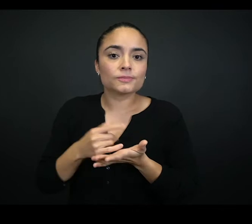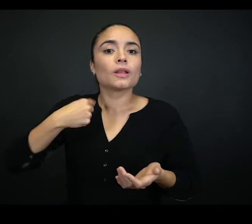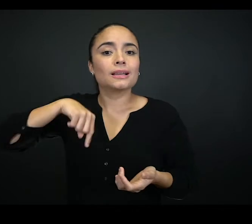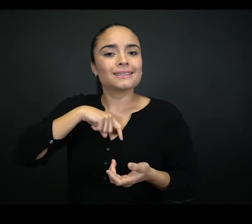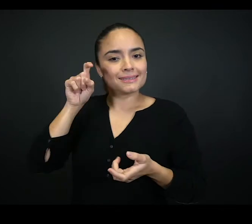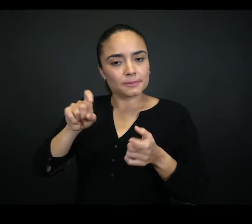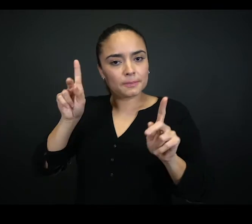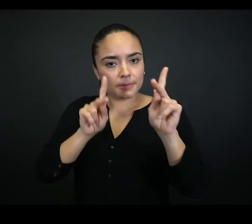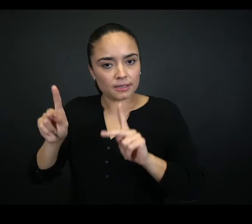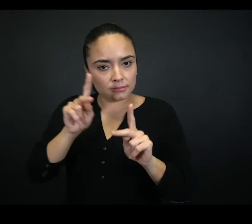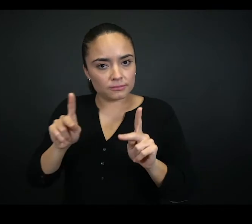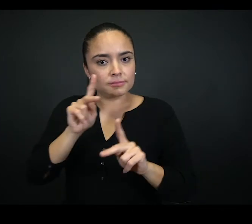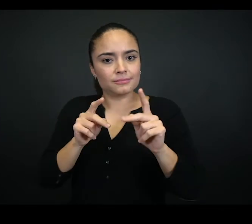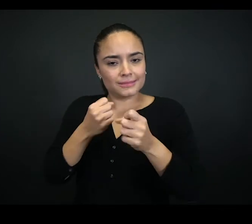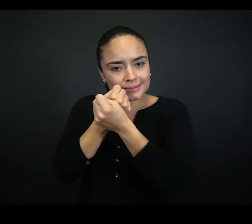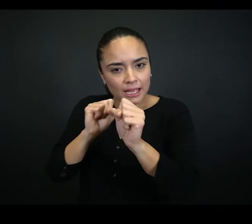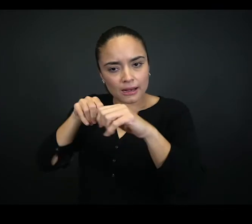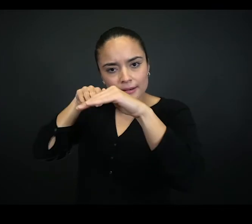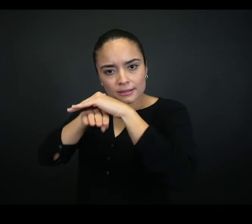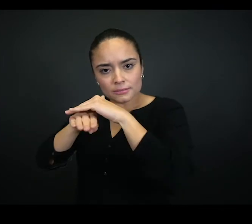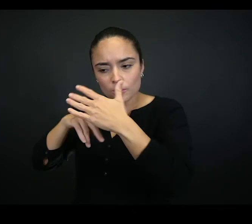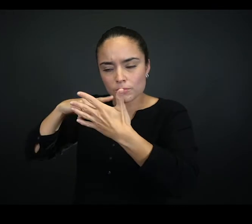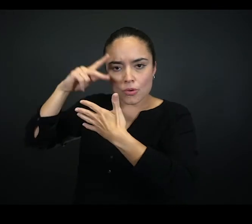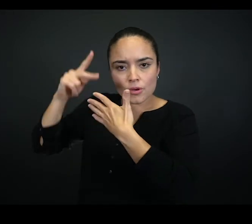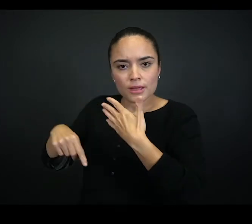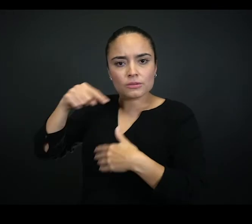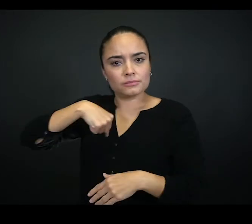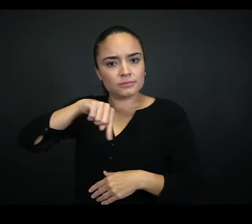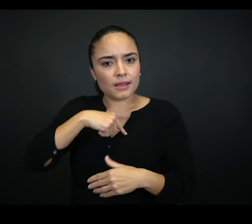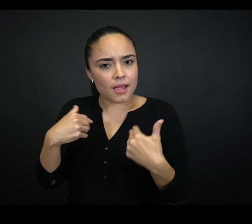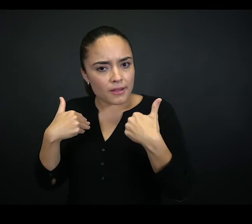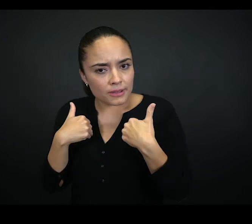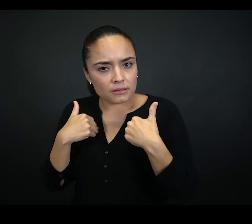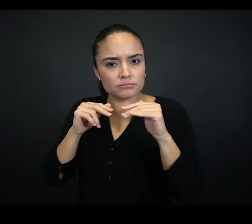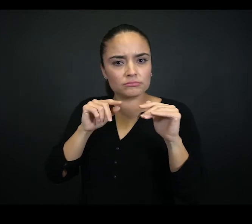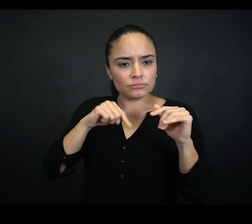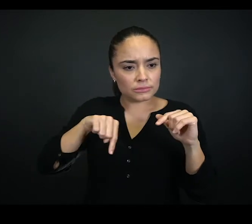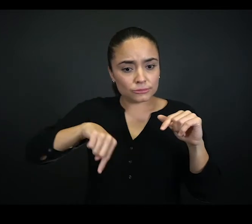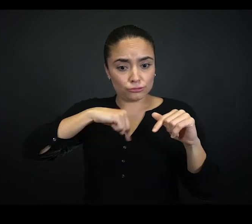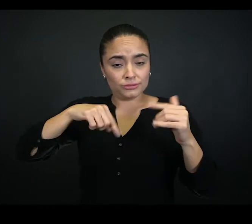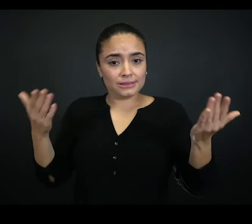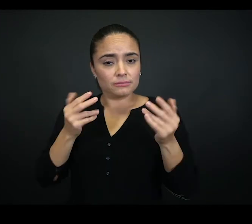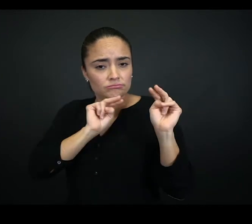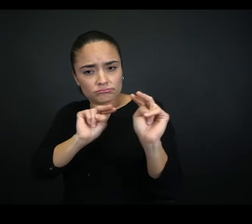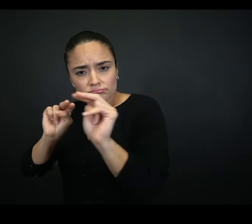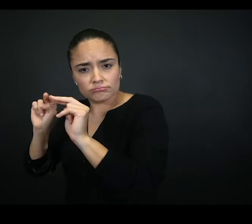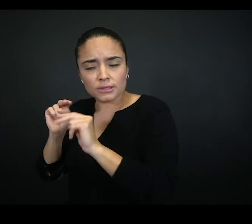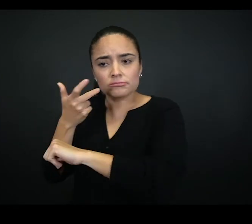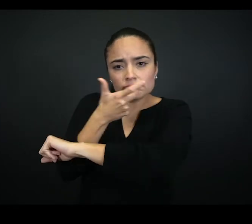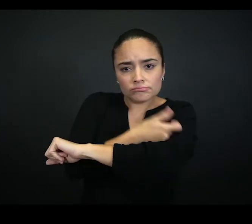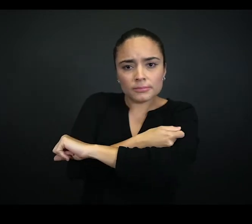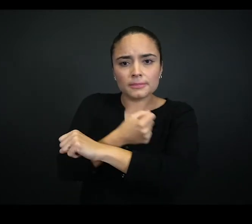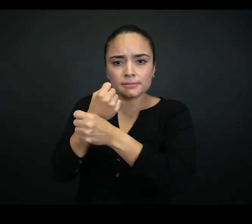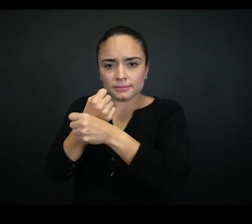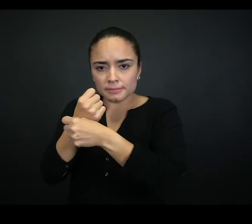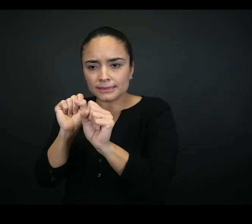safely access their programs. Supervised consumption services have exemptions to the drug laws that enable them to use